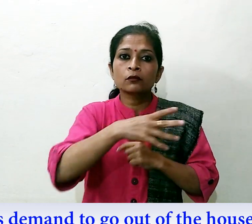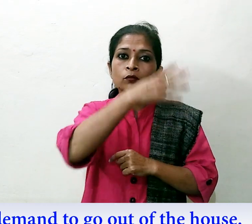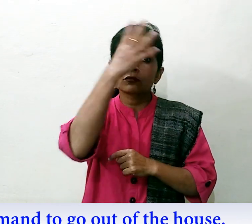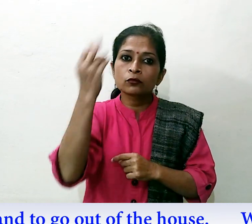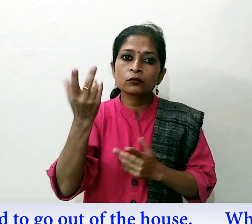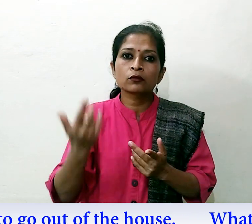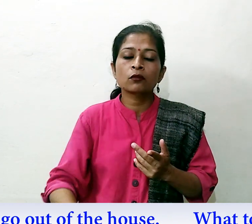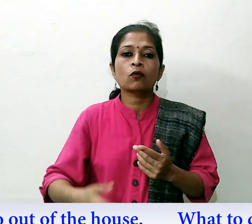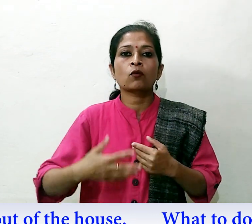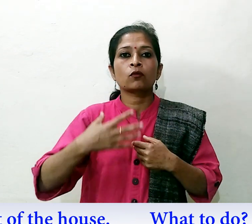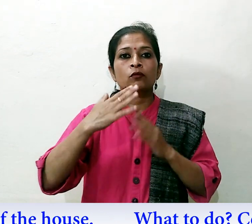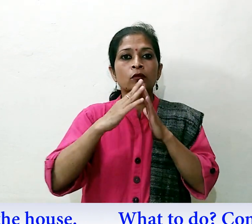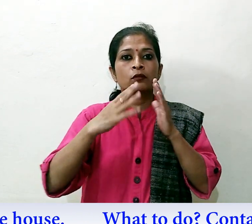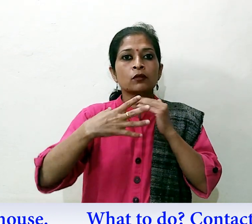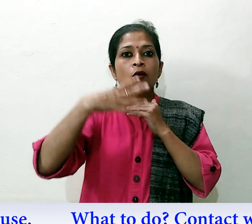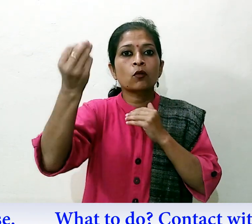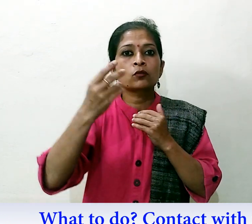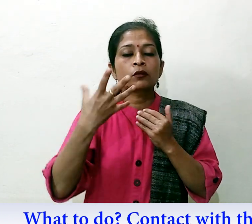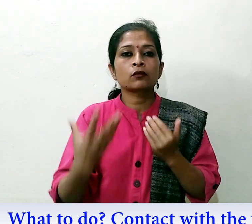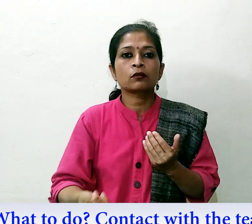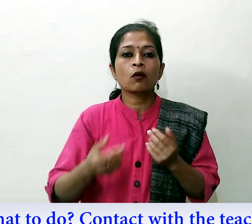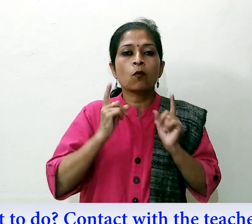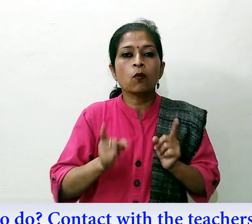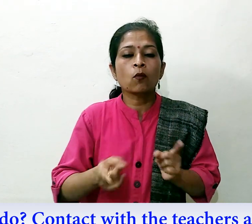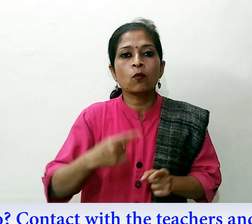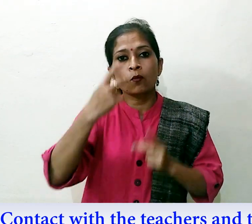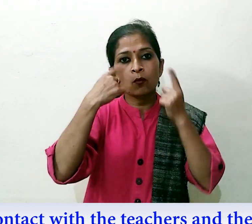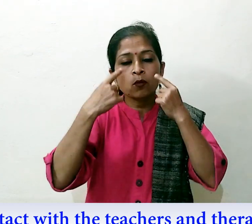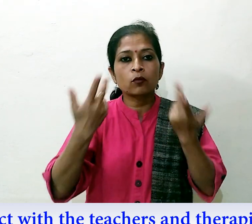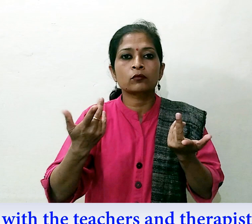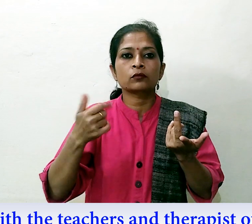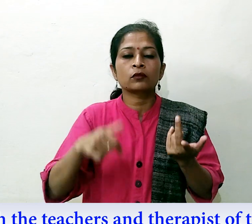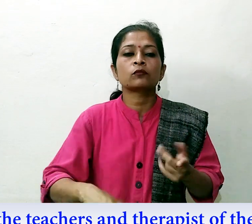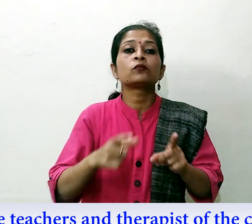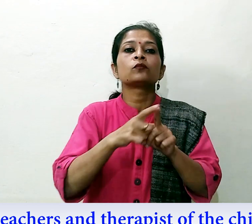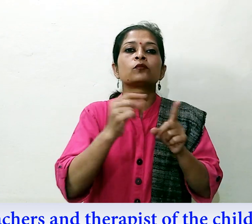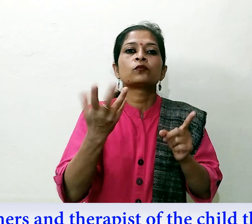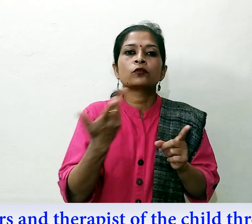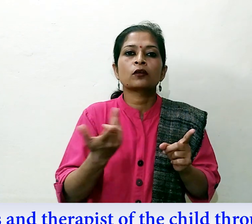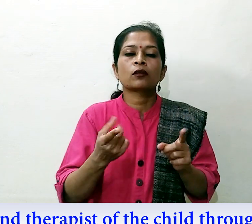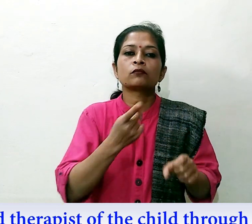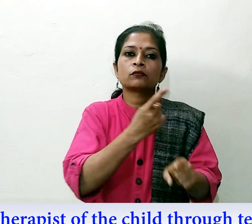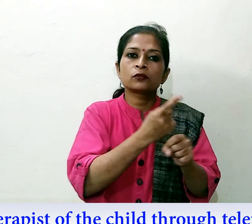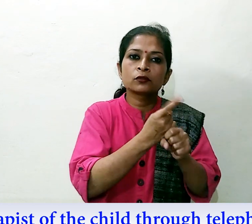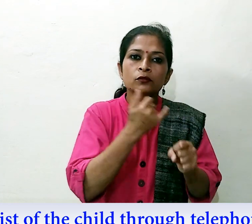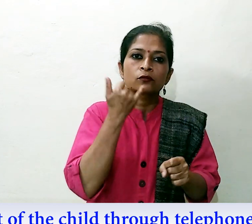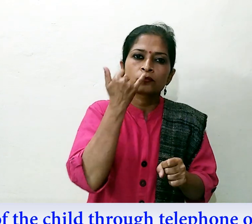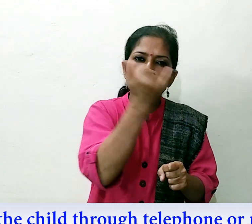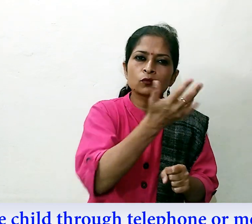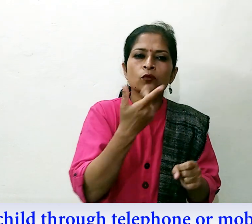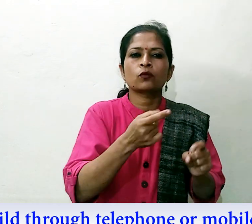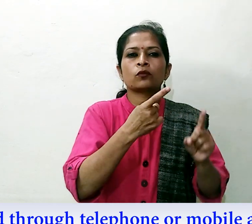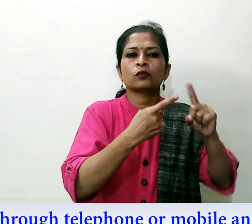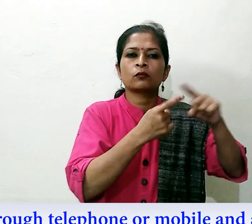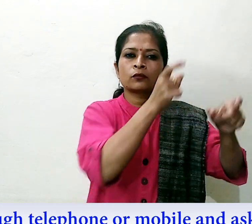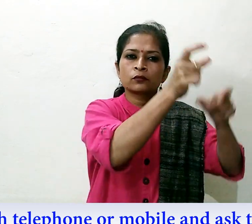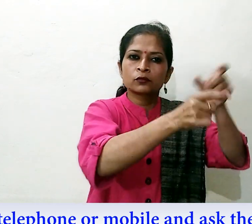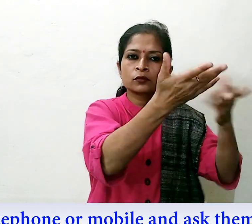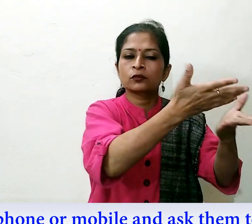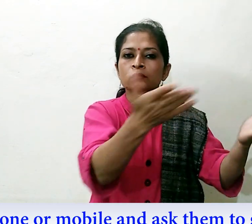the house. What to do? Contact with the teachers and therapist of the child through telephone or mobile and ask them to